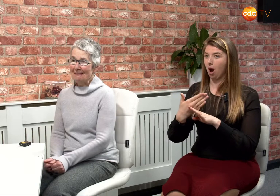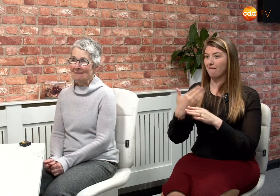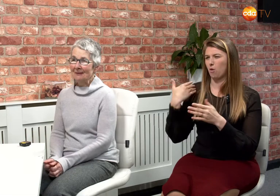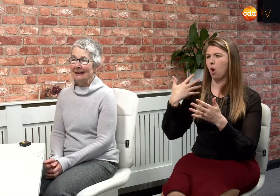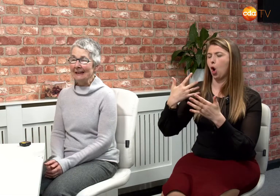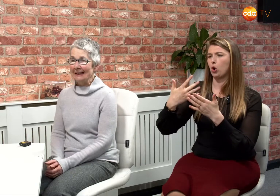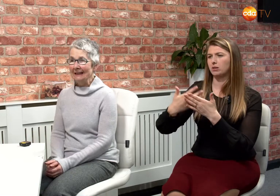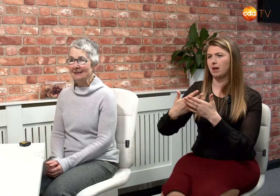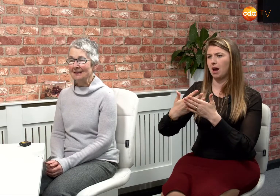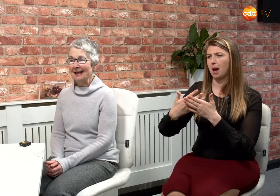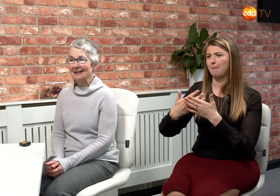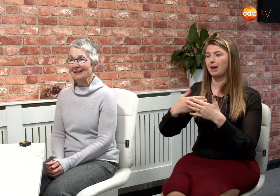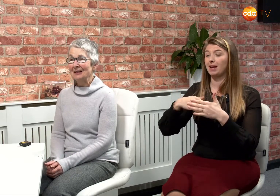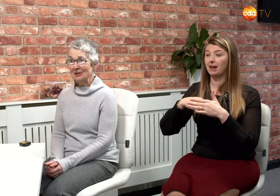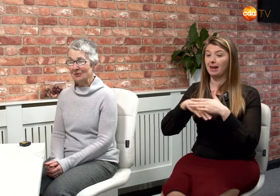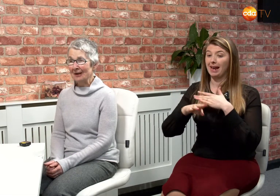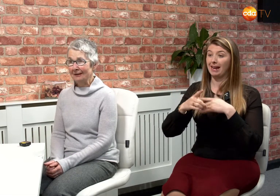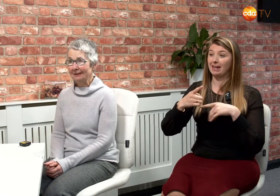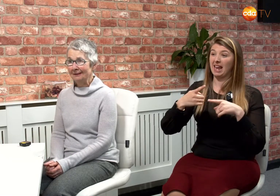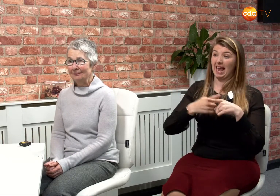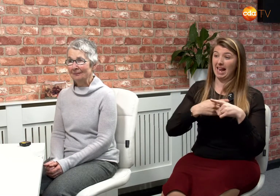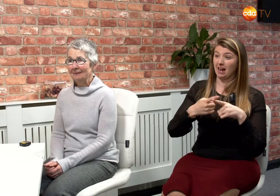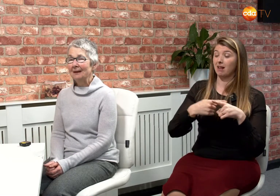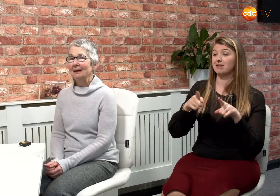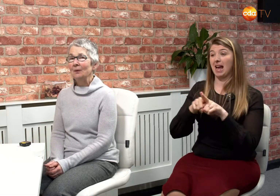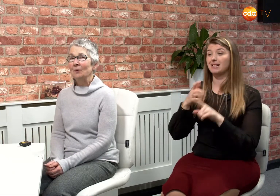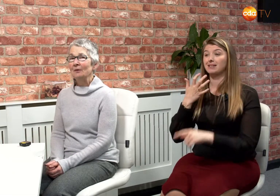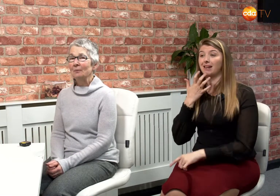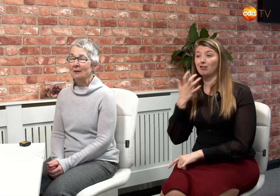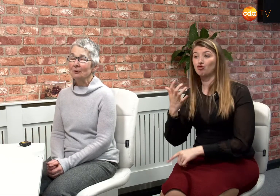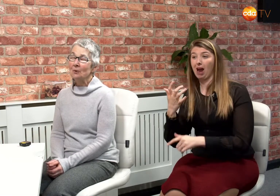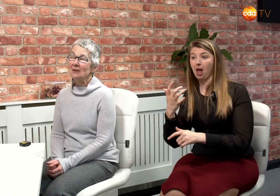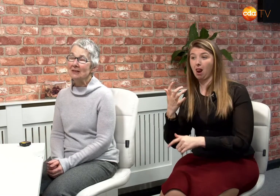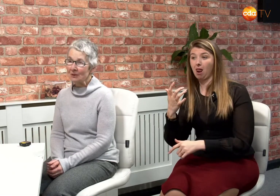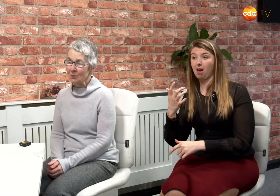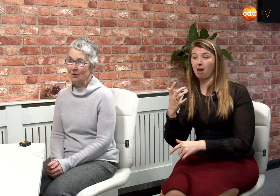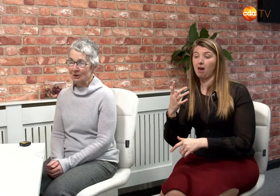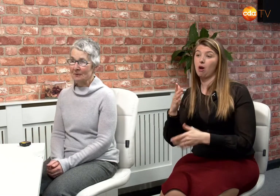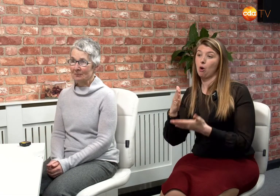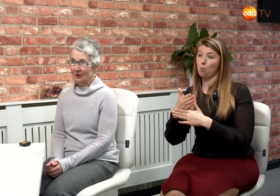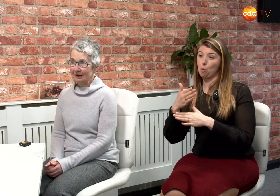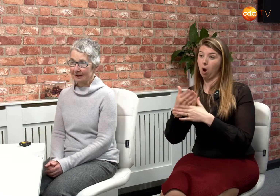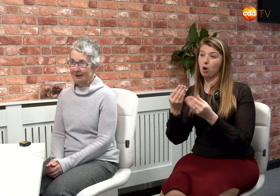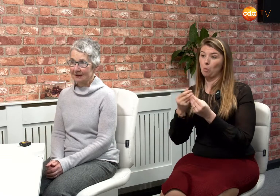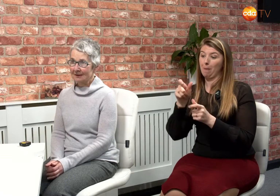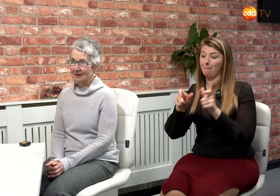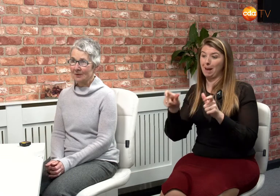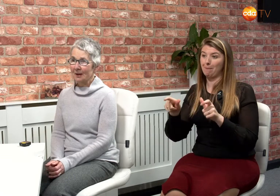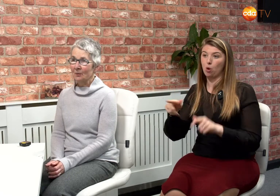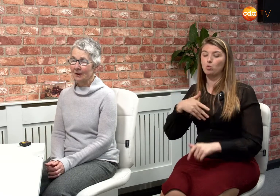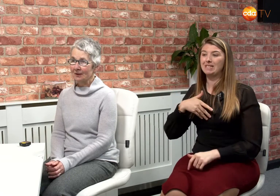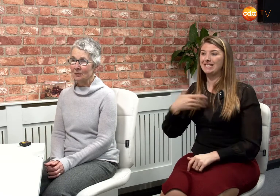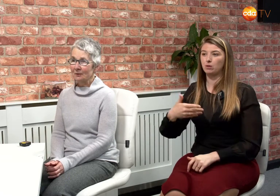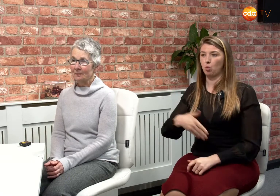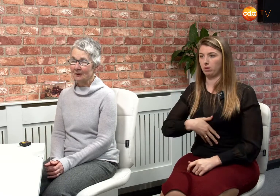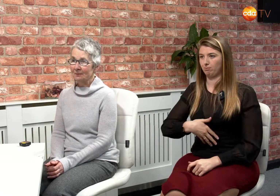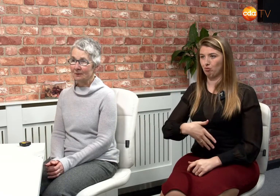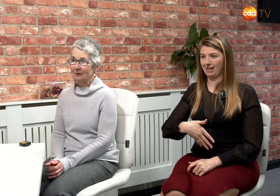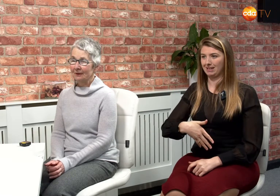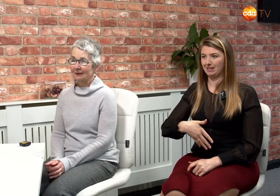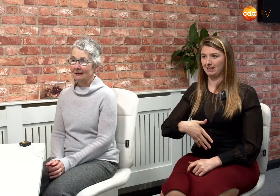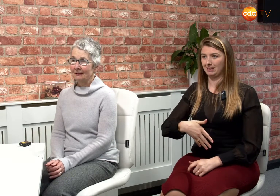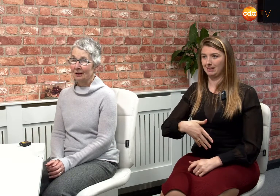long time in England and in Israel with people who didn't want to be pregnant. So I worked